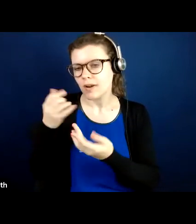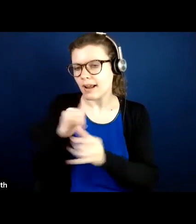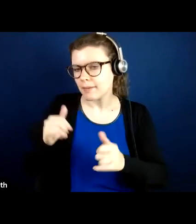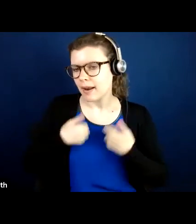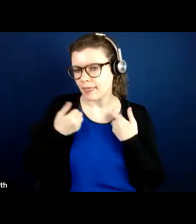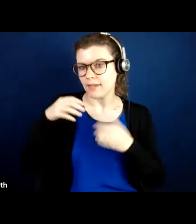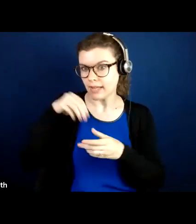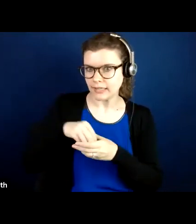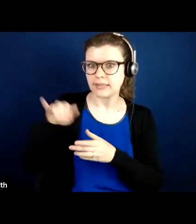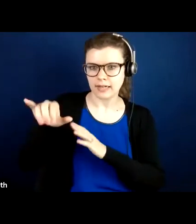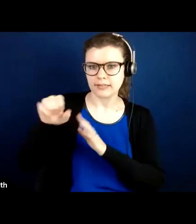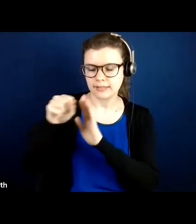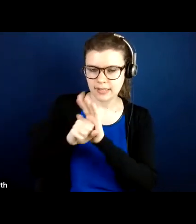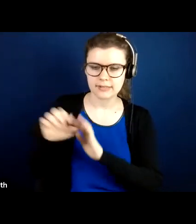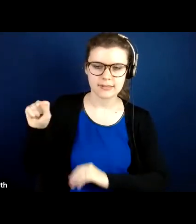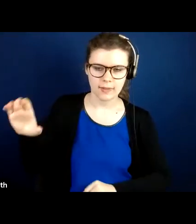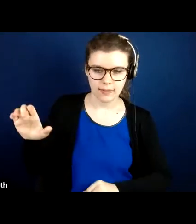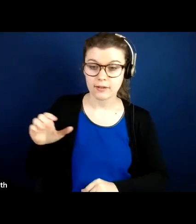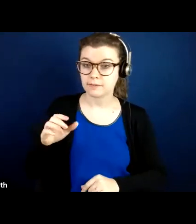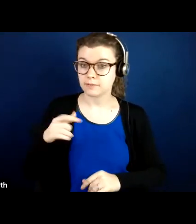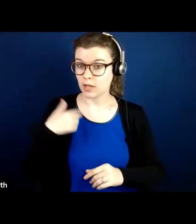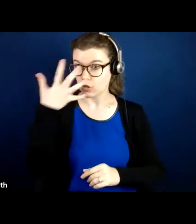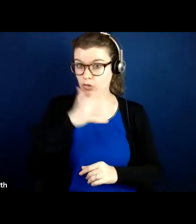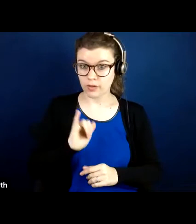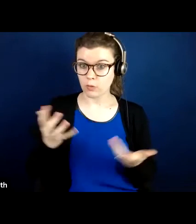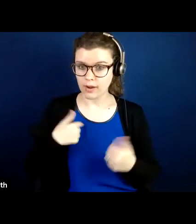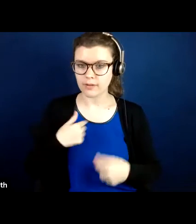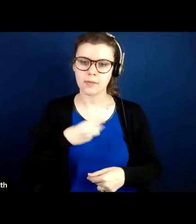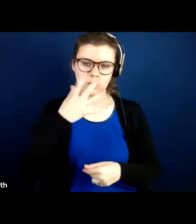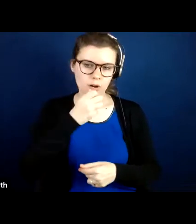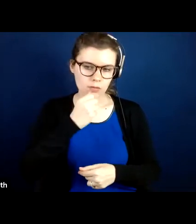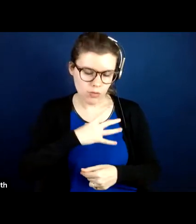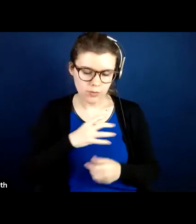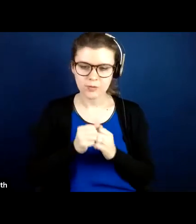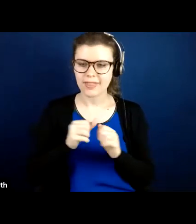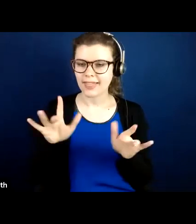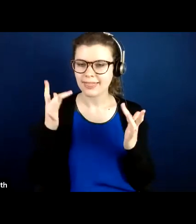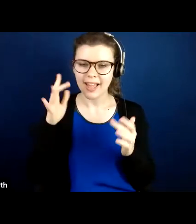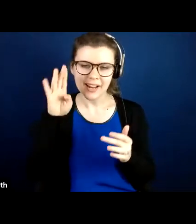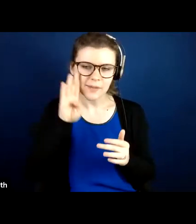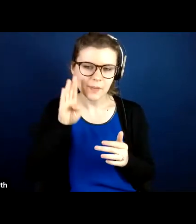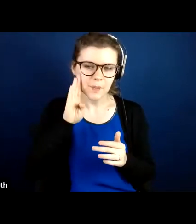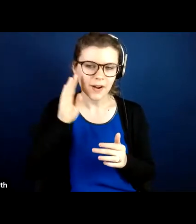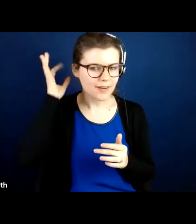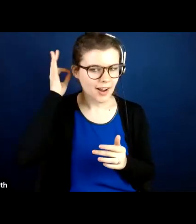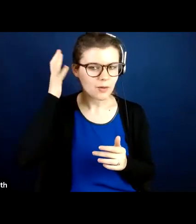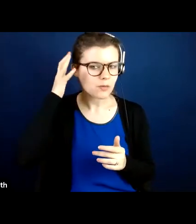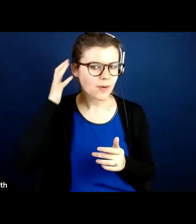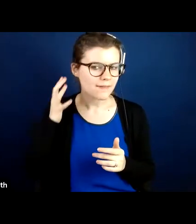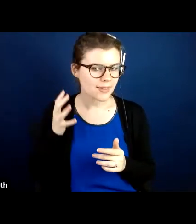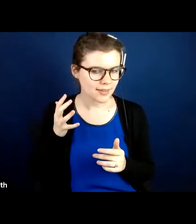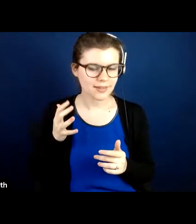And my visual description is I am a white woman with light brown wavy hair. I